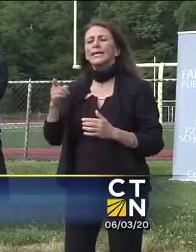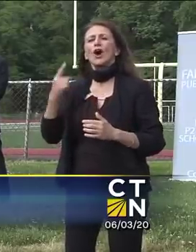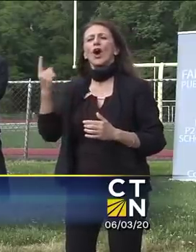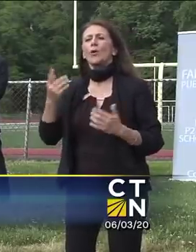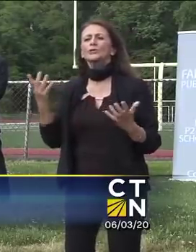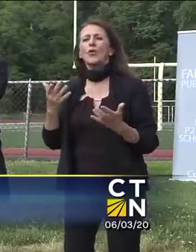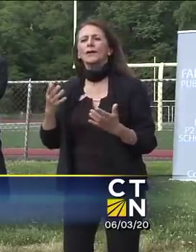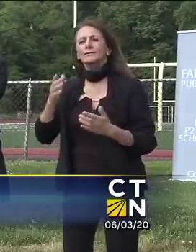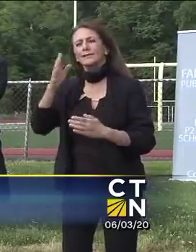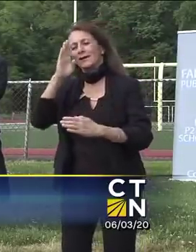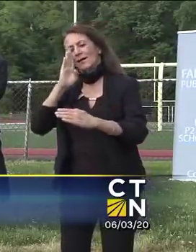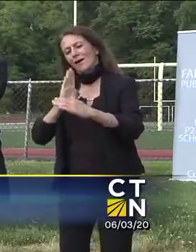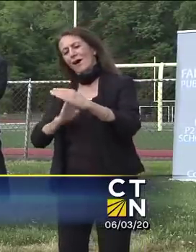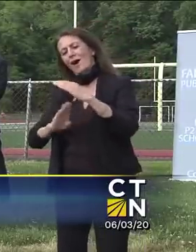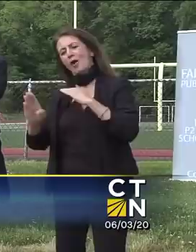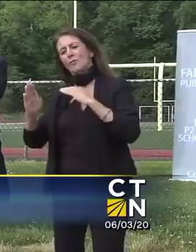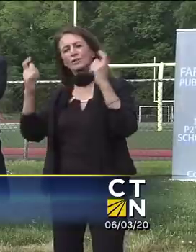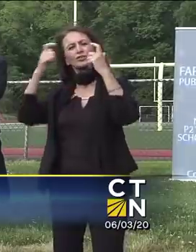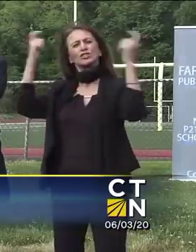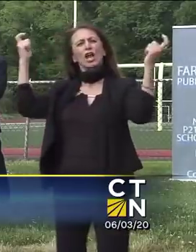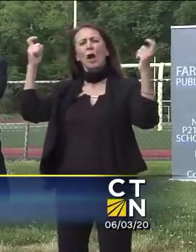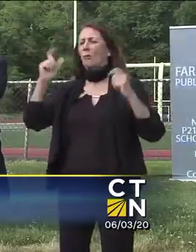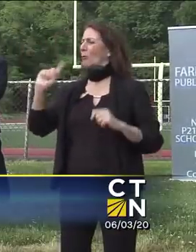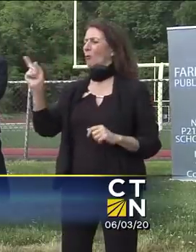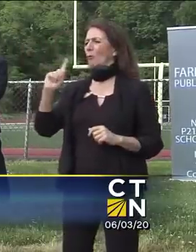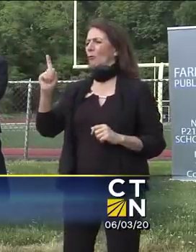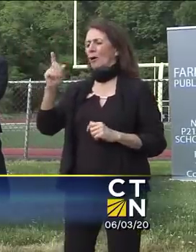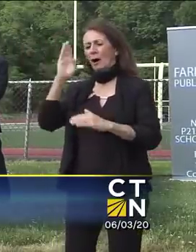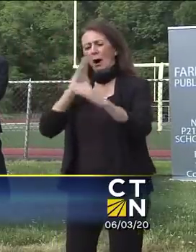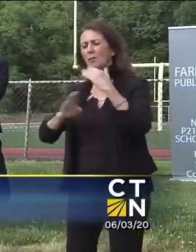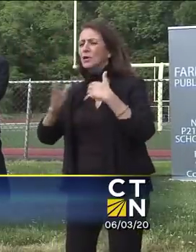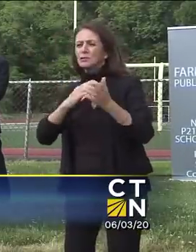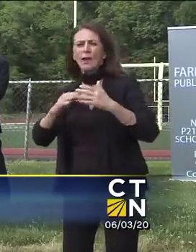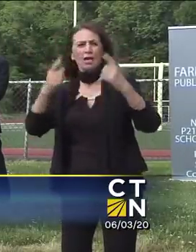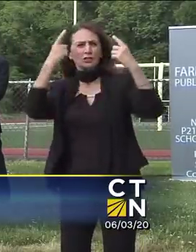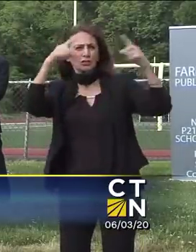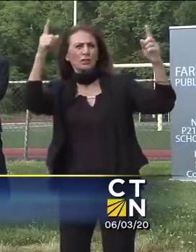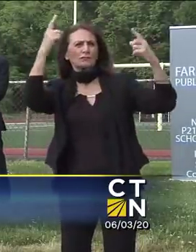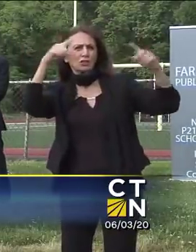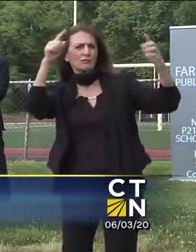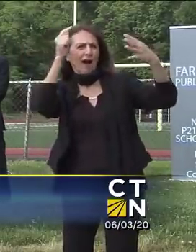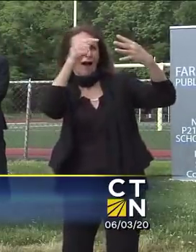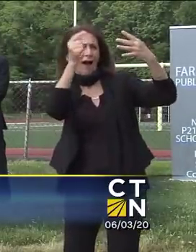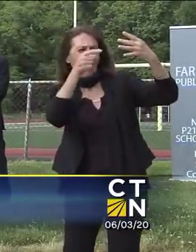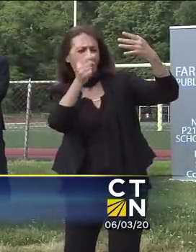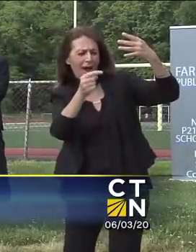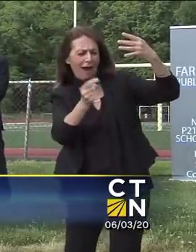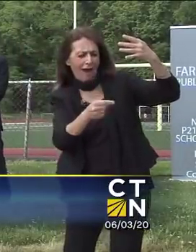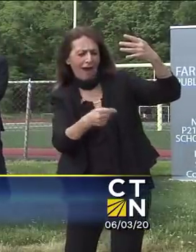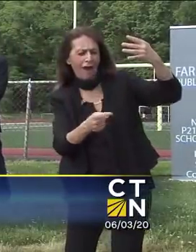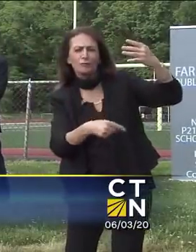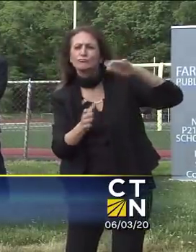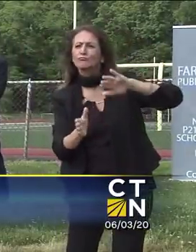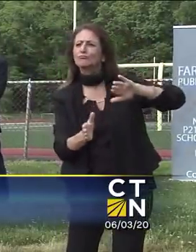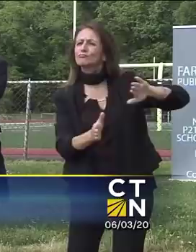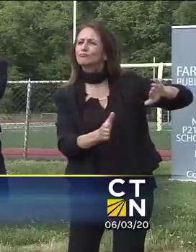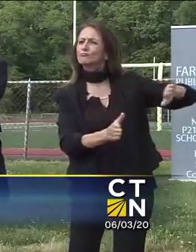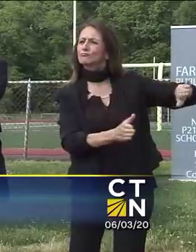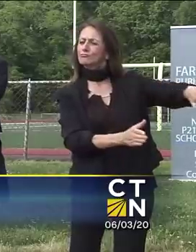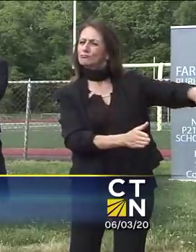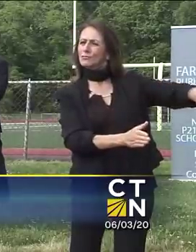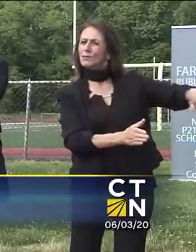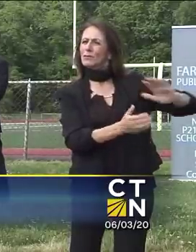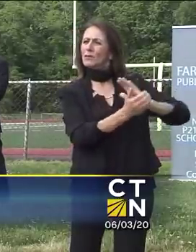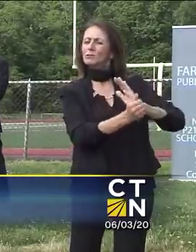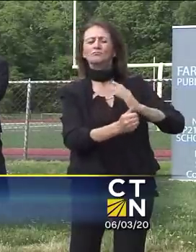humble. Even with all of his successes and achievements, as talented and special as